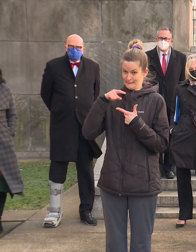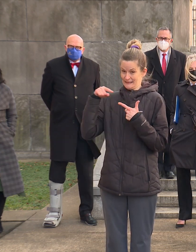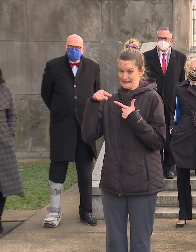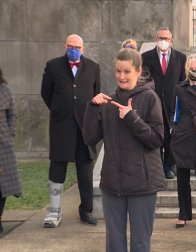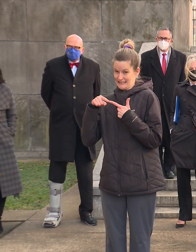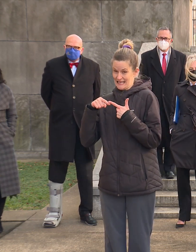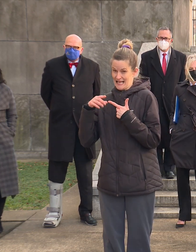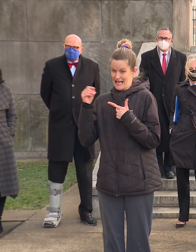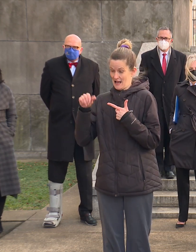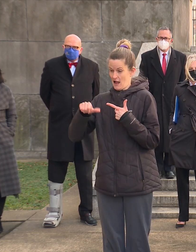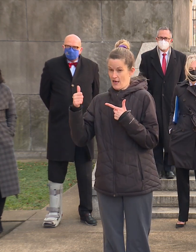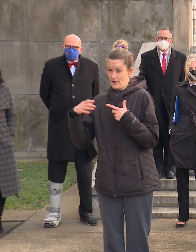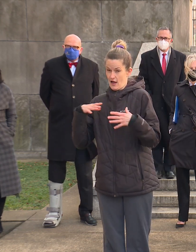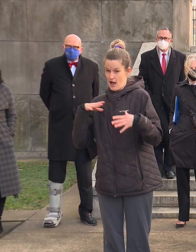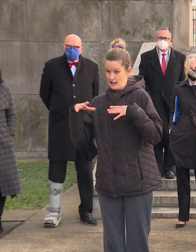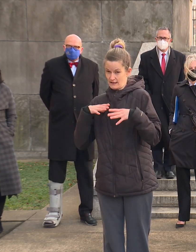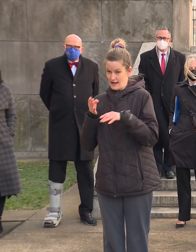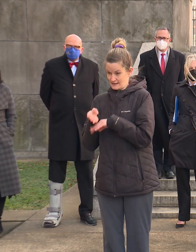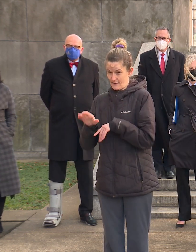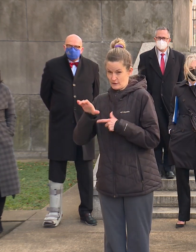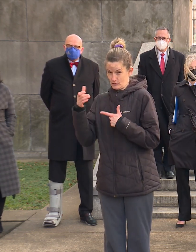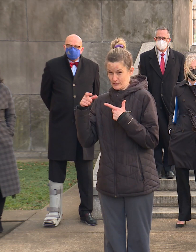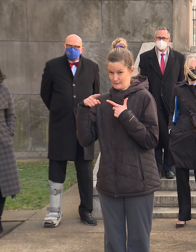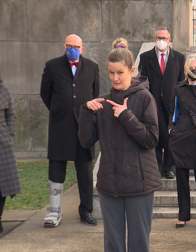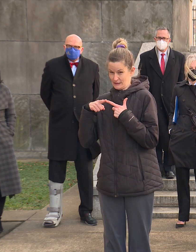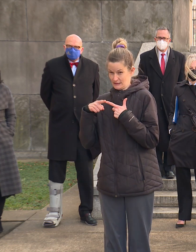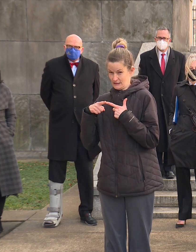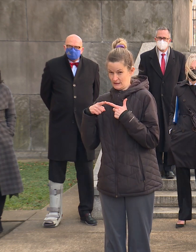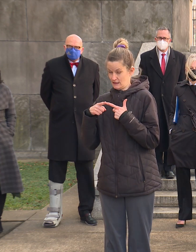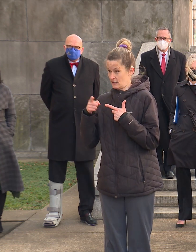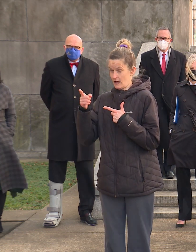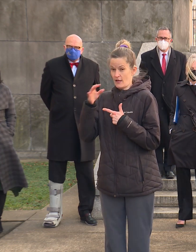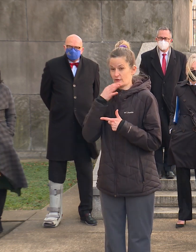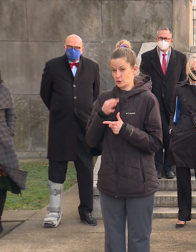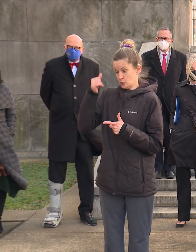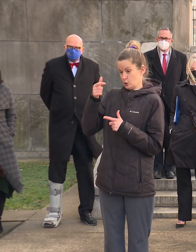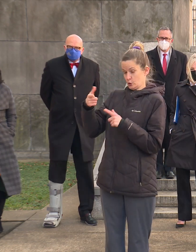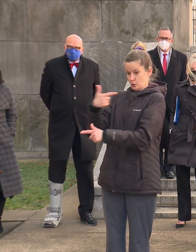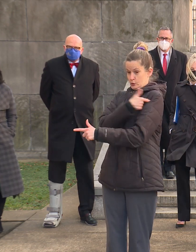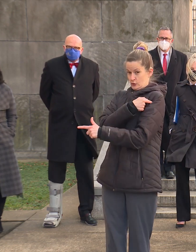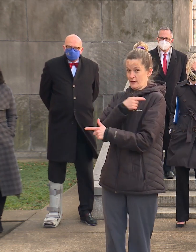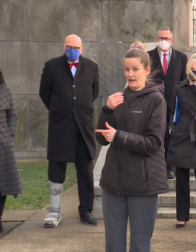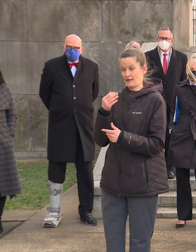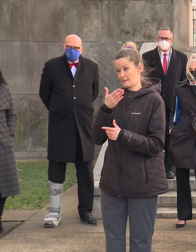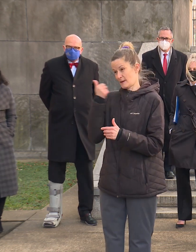post Christmas. And so, I mean, the sooner you get it, the sooner you'll be protected, even if it is 2 weeks from today.